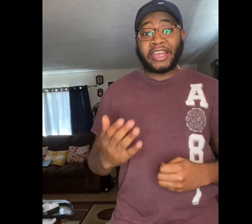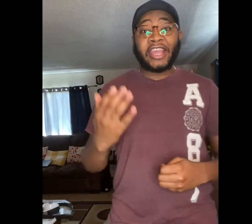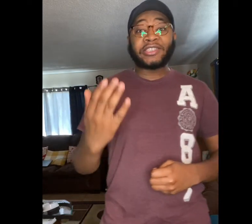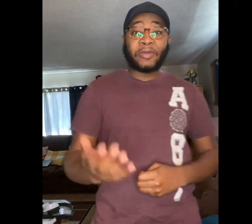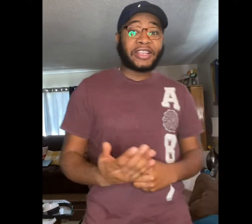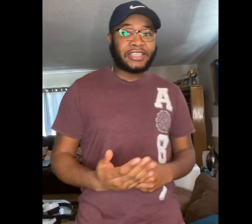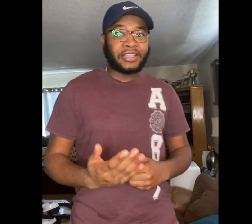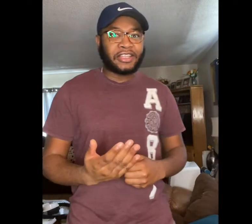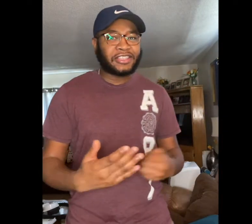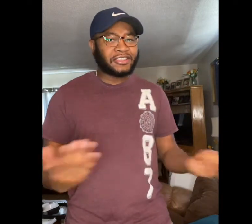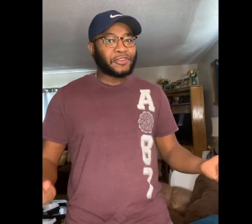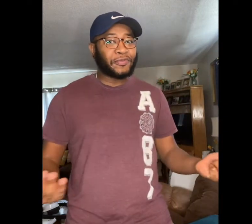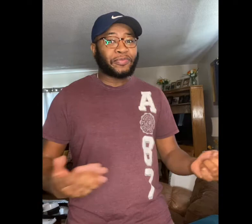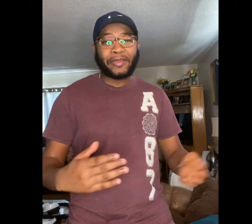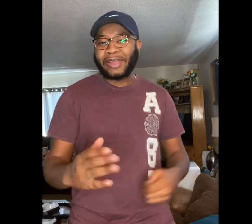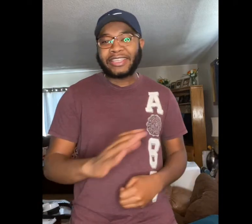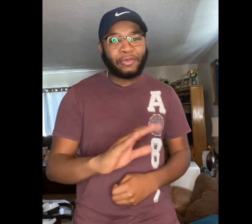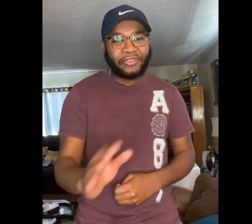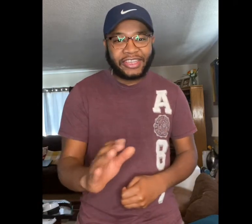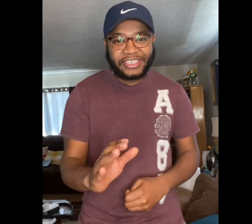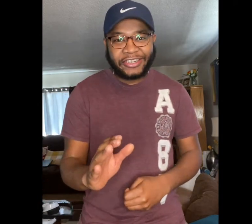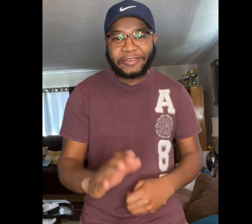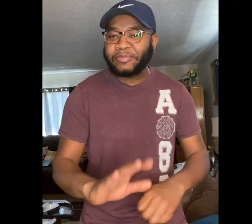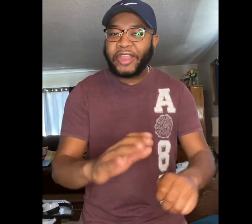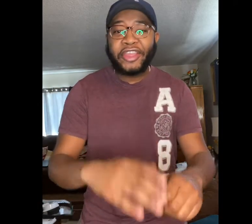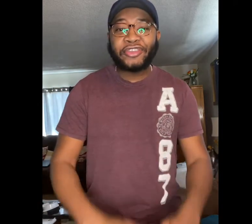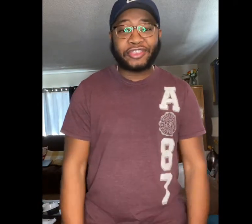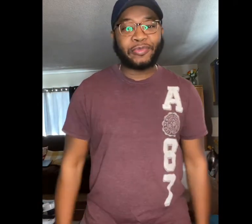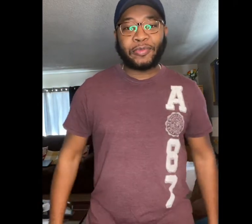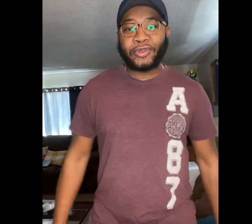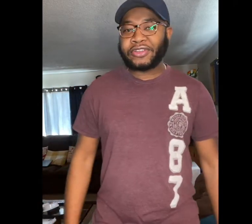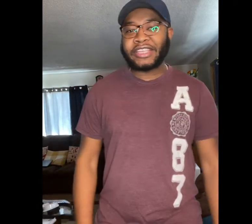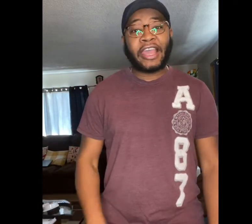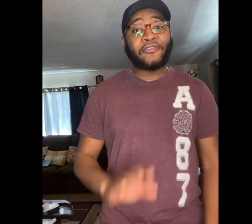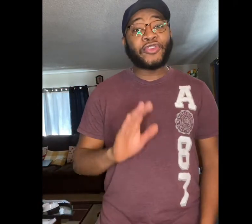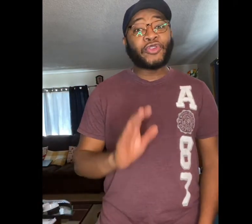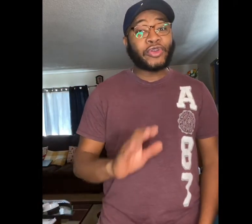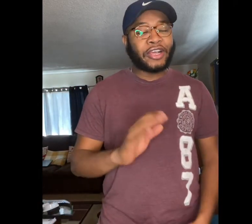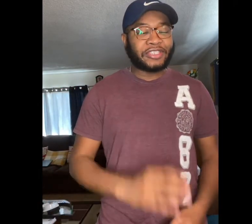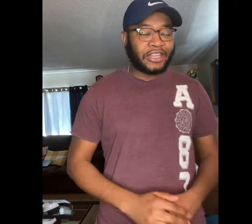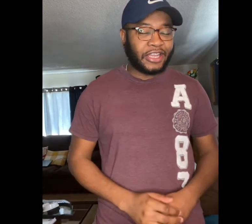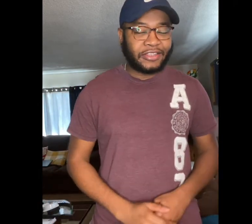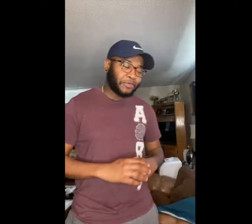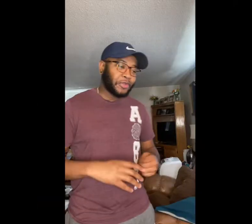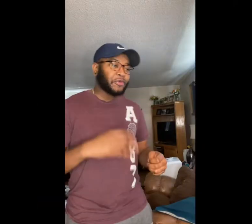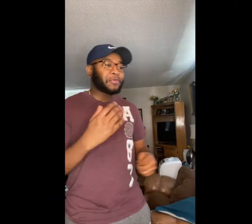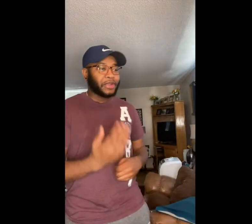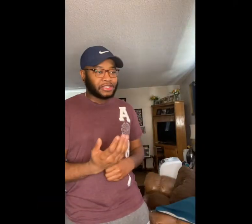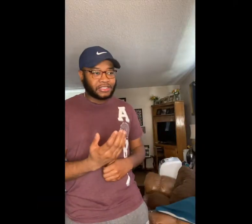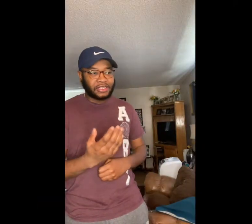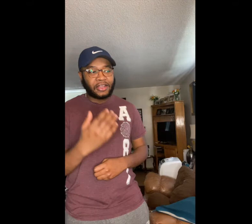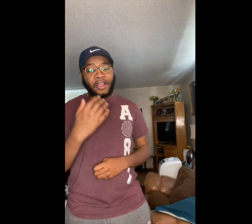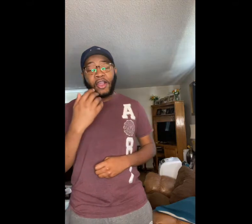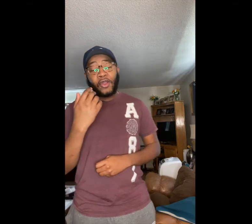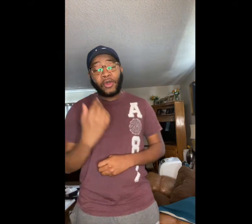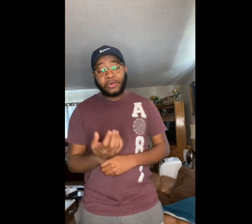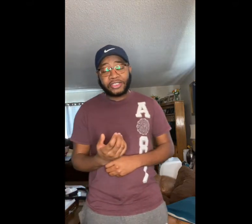next practicing this. So, by the time we're finished here, you should be pros. I have no doubt in that. When practicing, what we should